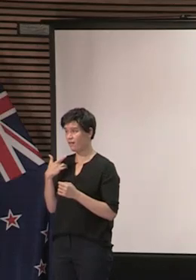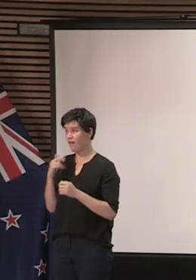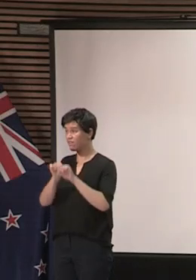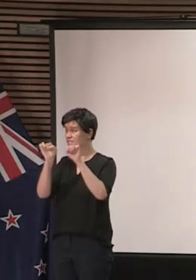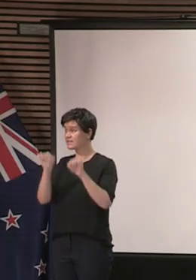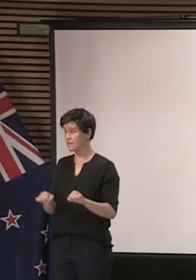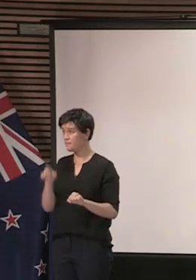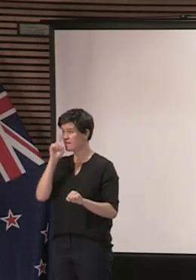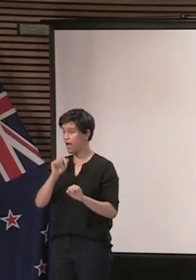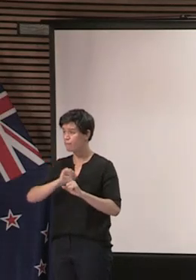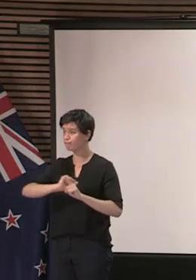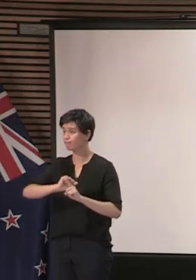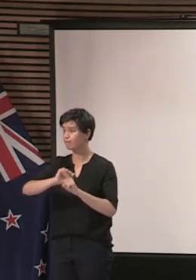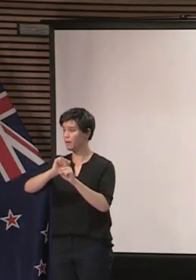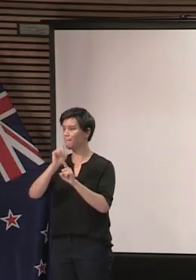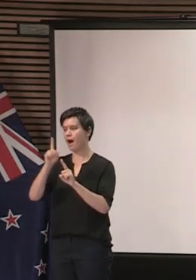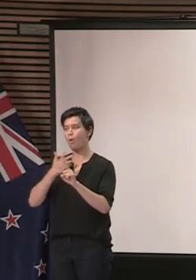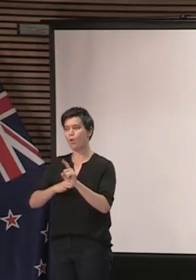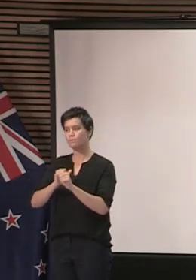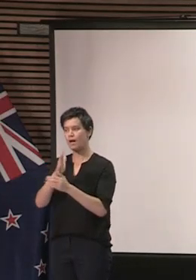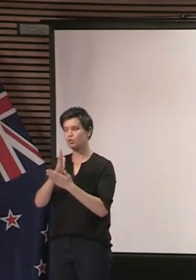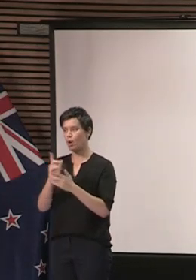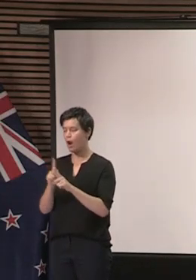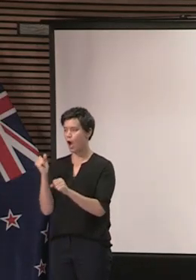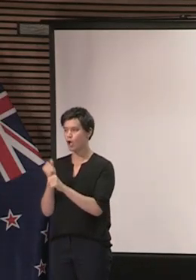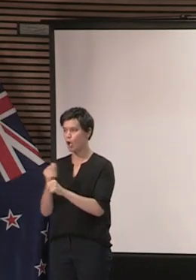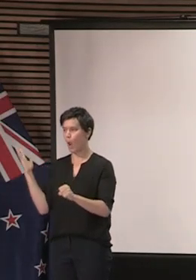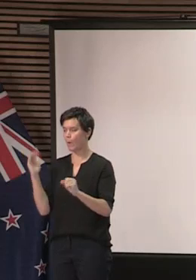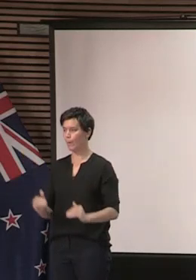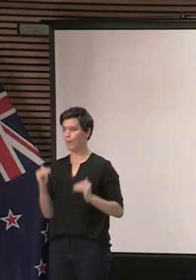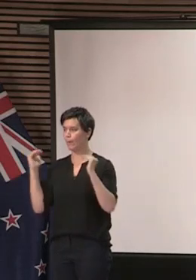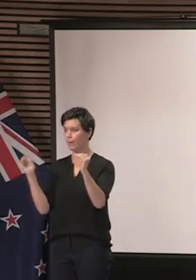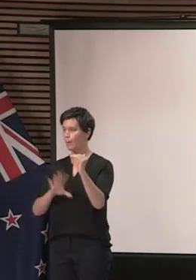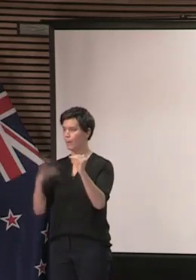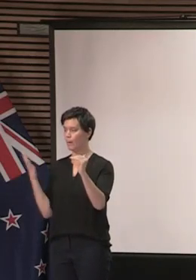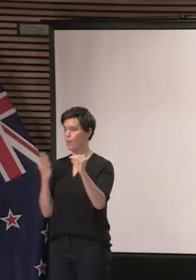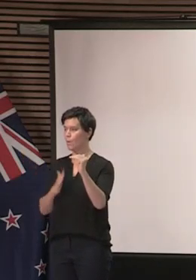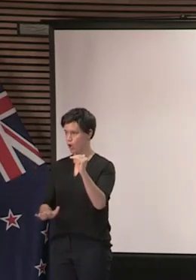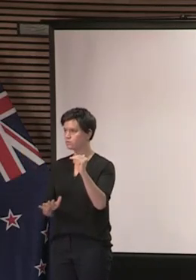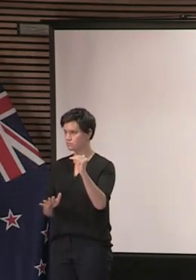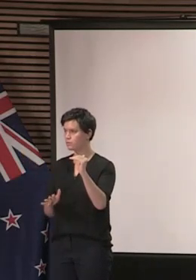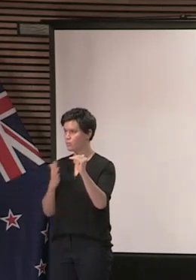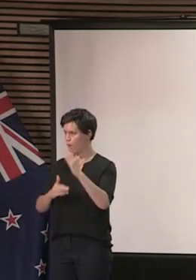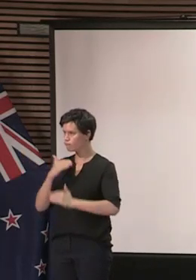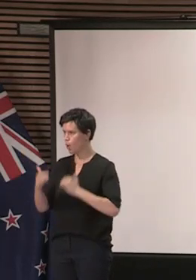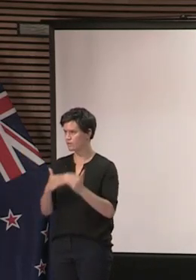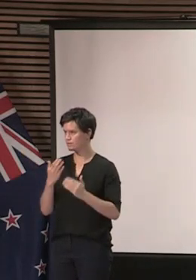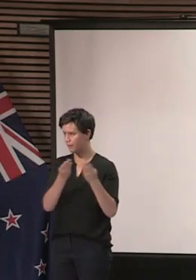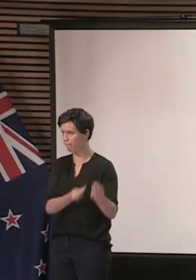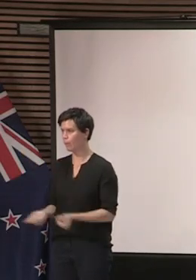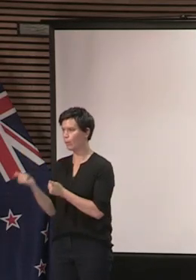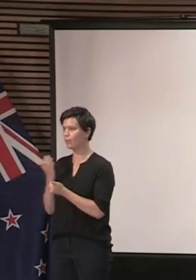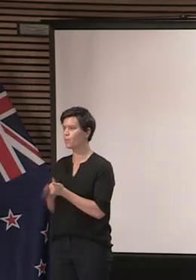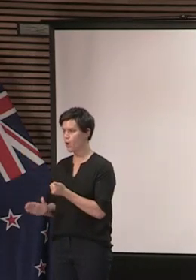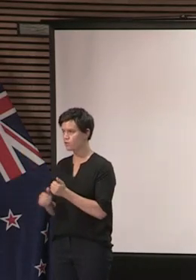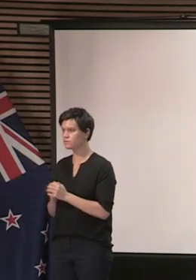I want is no less than a gold standard contact tracing end-to-end process, because that will be essential for us to